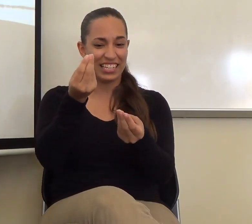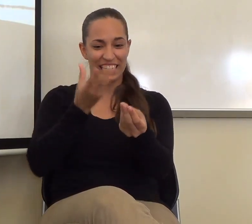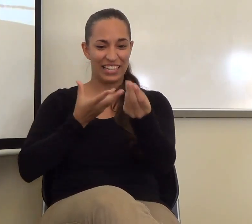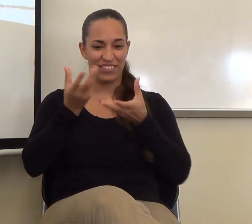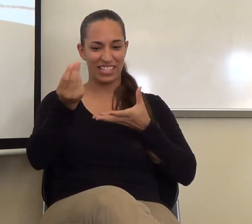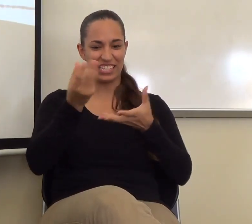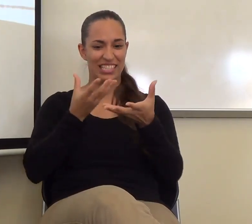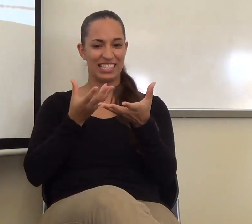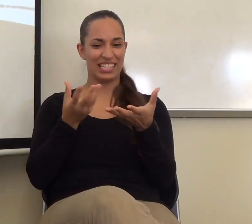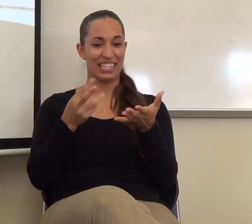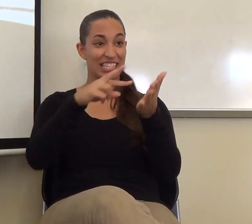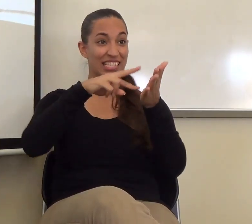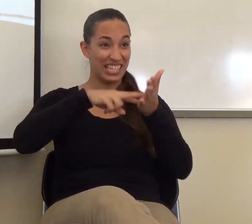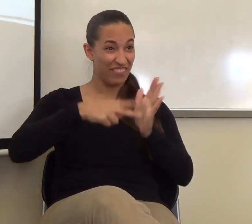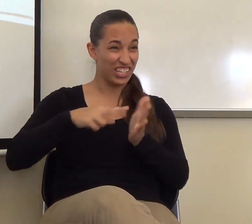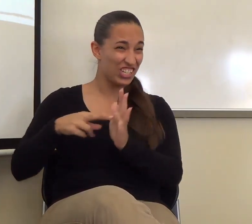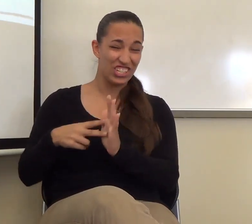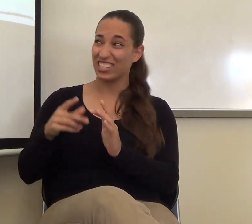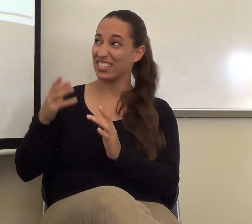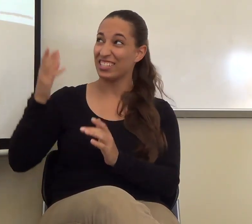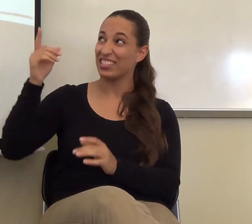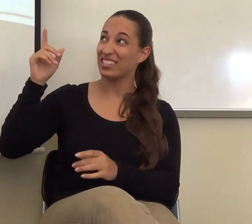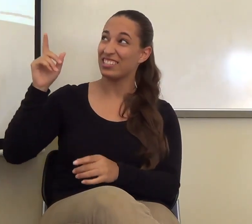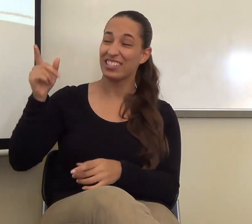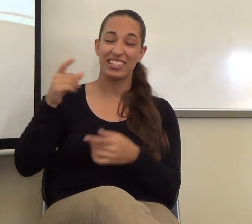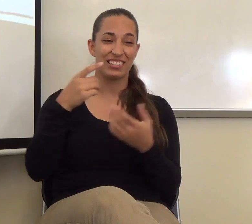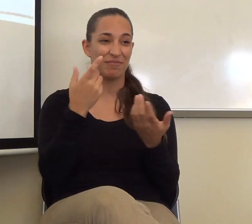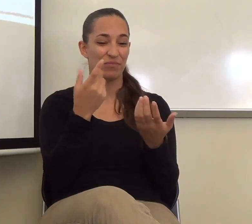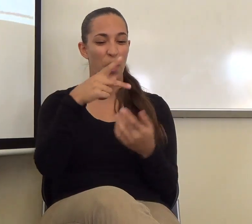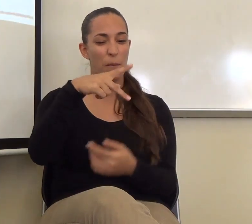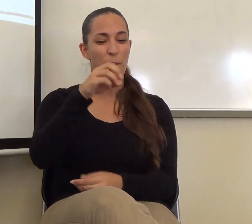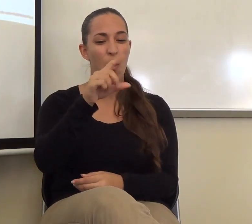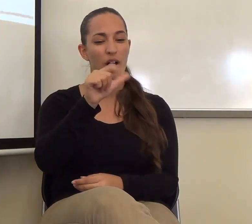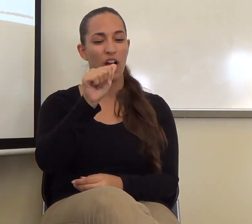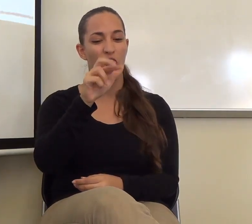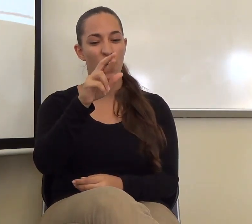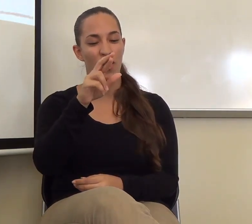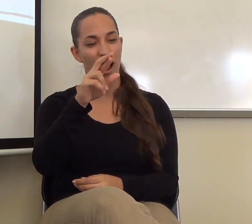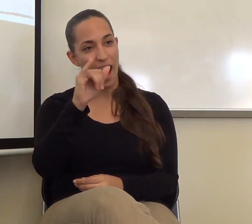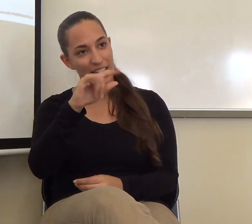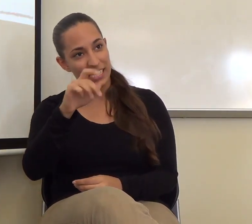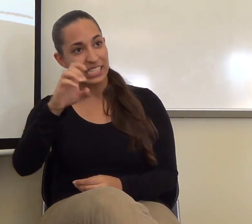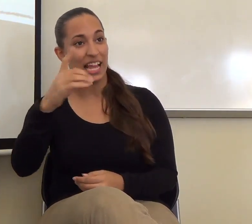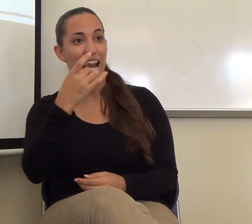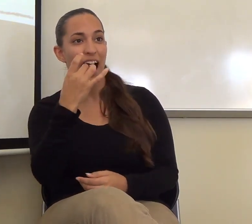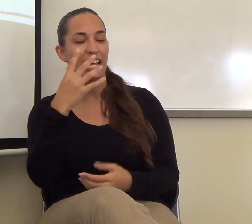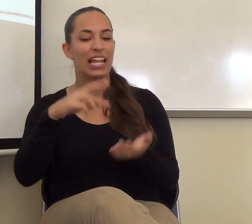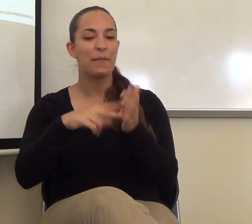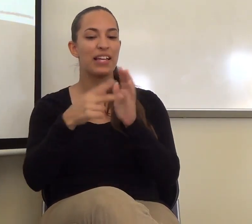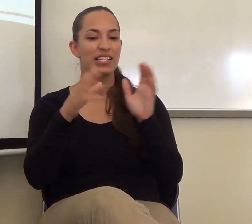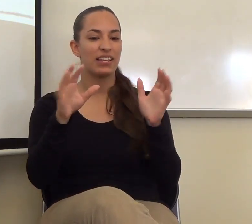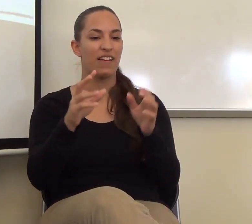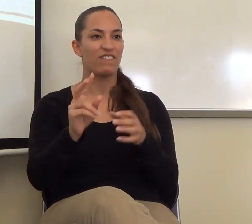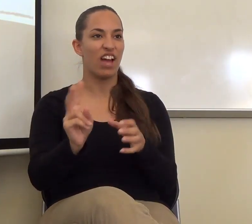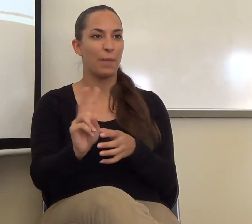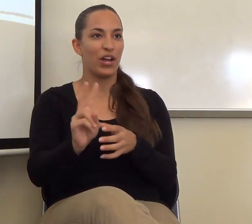lot of definitions here. Polarized light is light that vibrates in only one direction. Does that